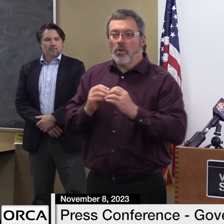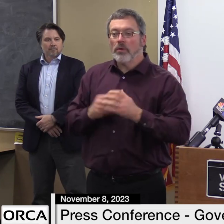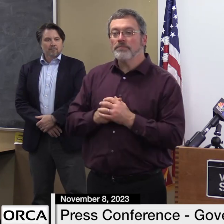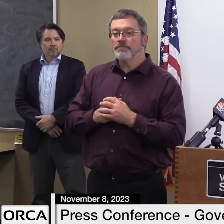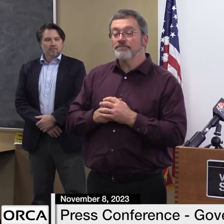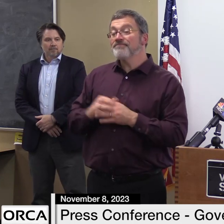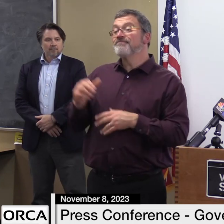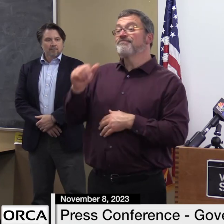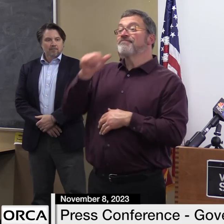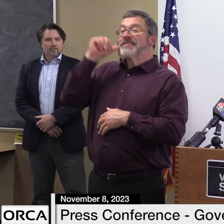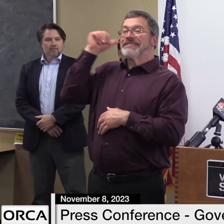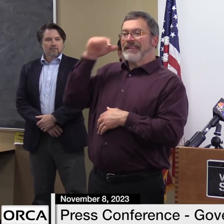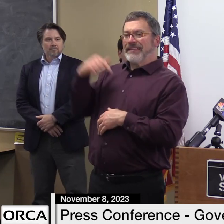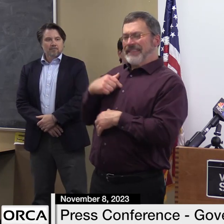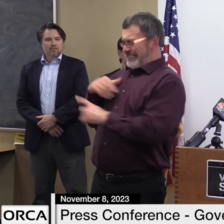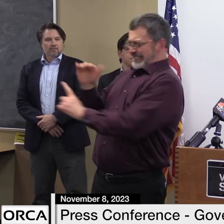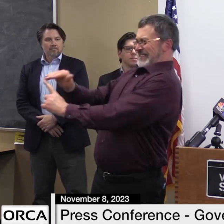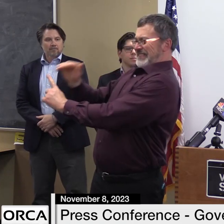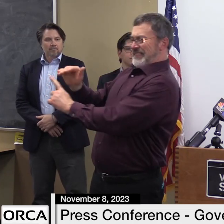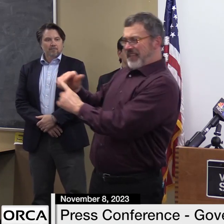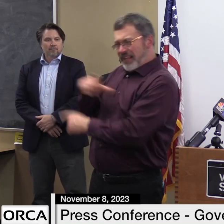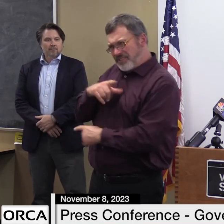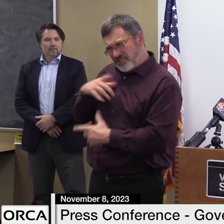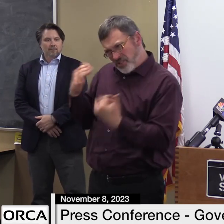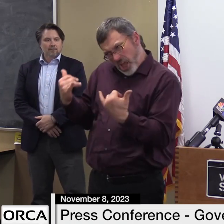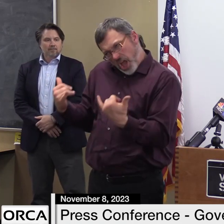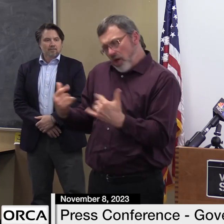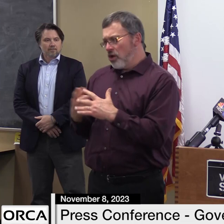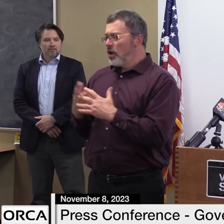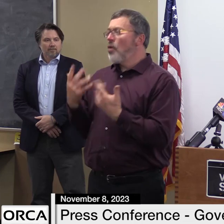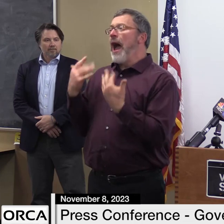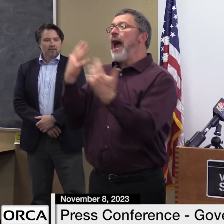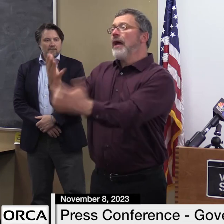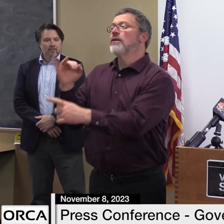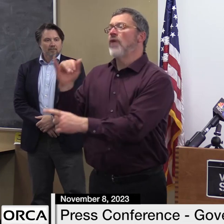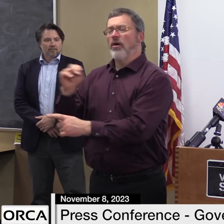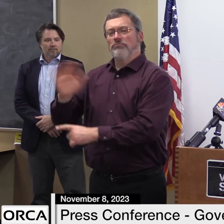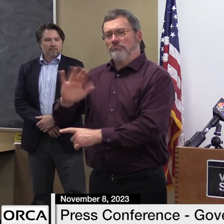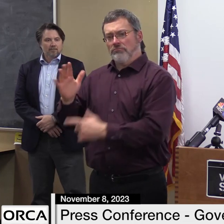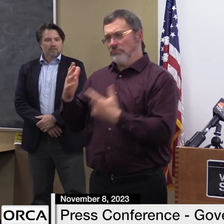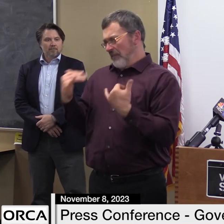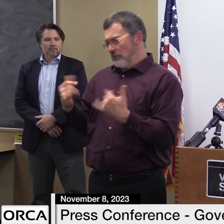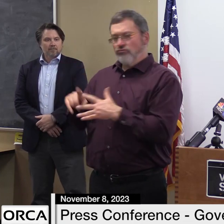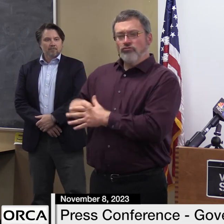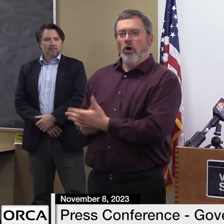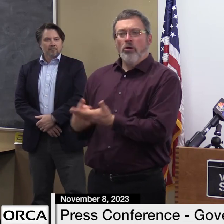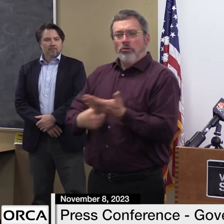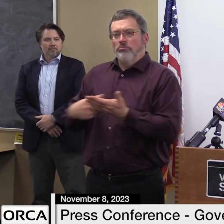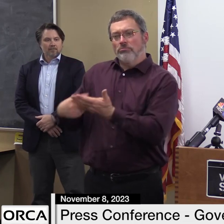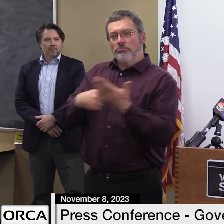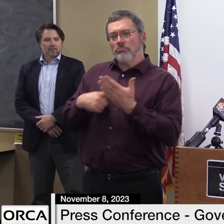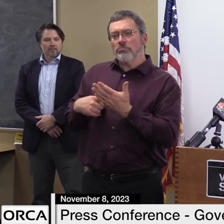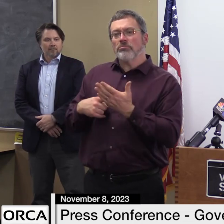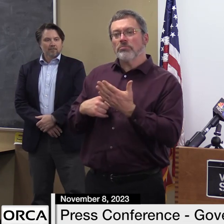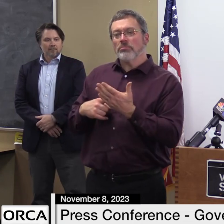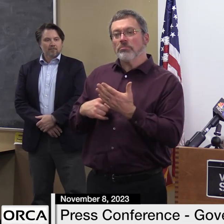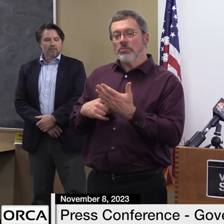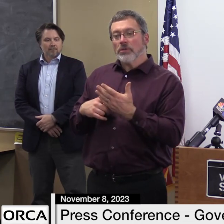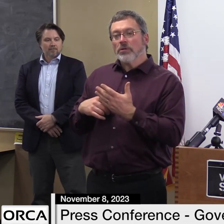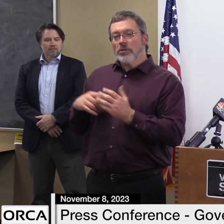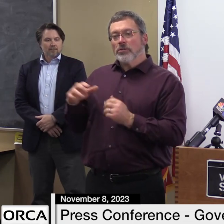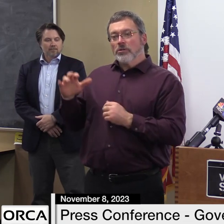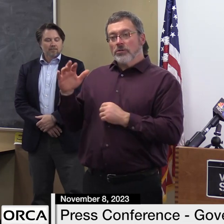this conversation started early, because it's going to take all of us willing to think big in order to make real